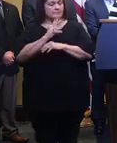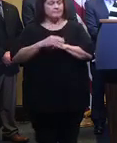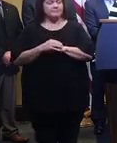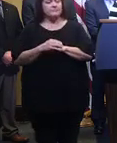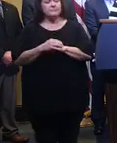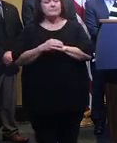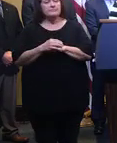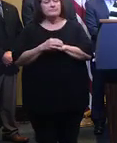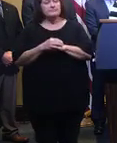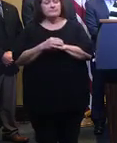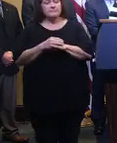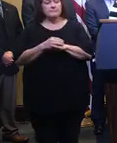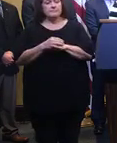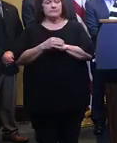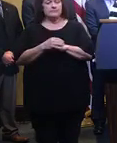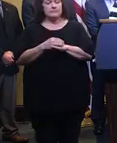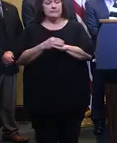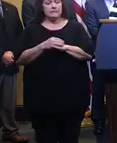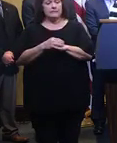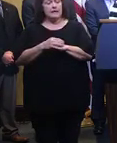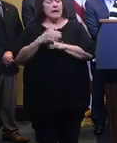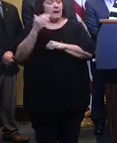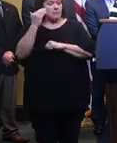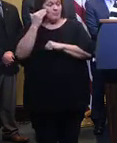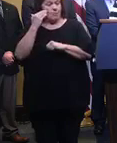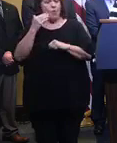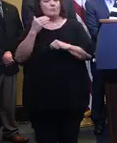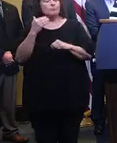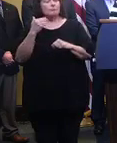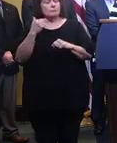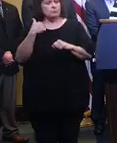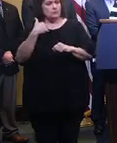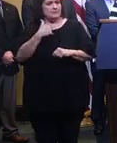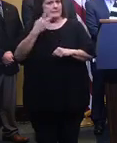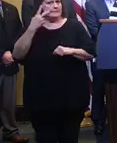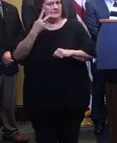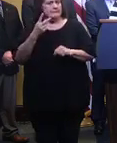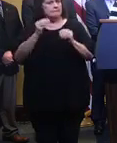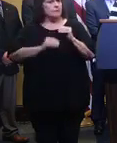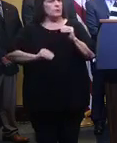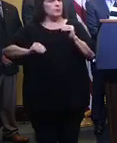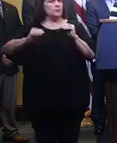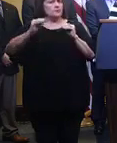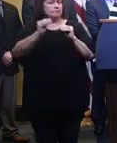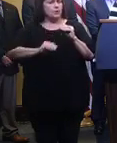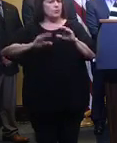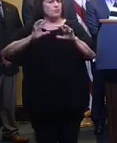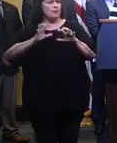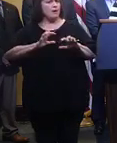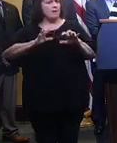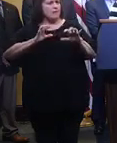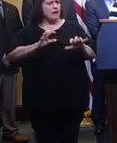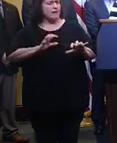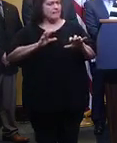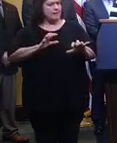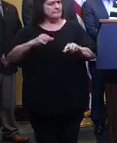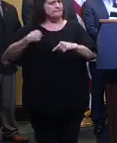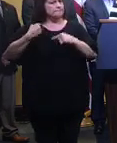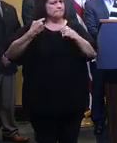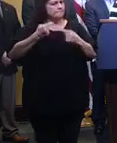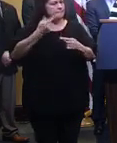And, as I mentioned, unquestionably experiencing more intense rainfall events as a symptom